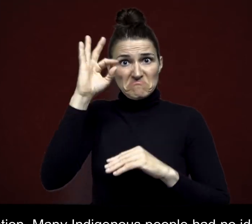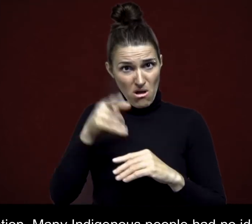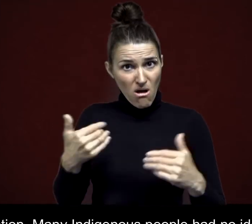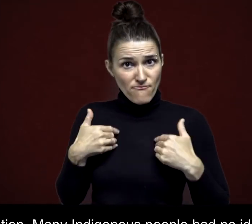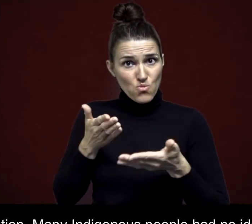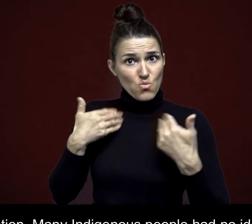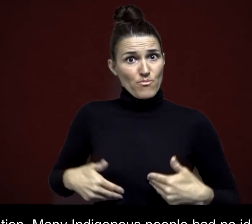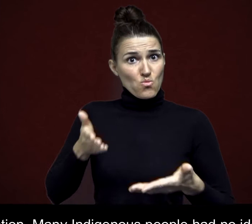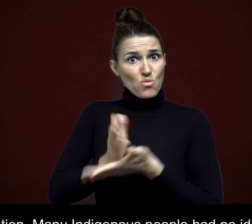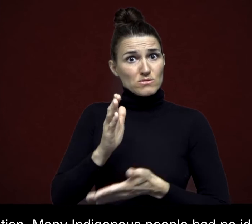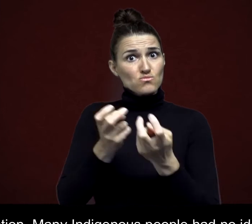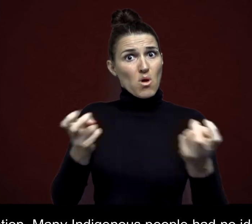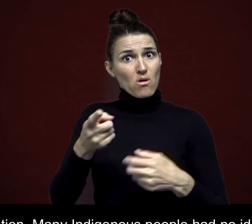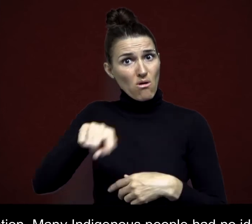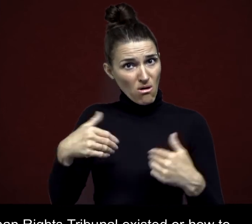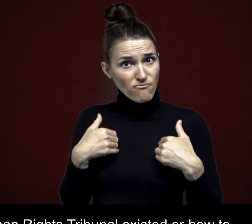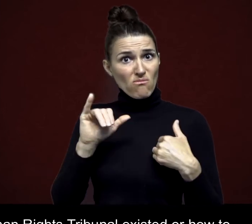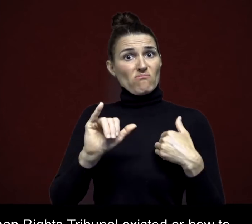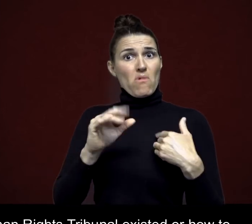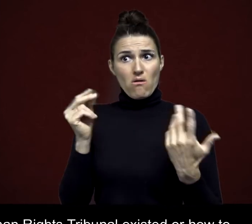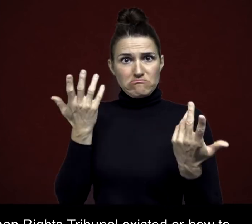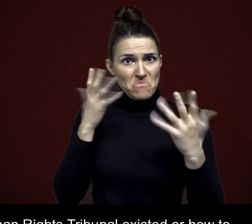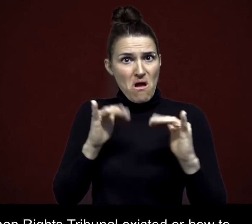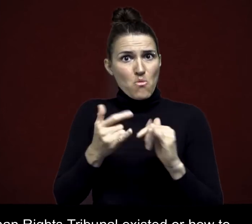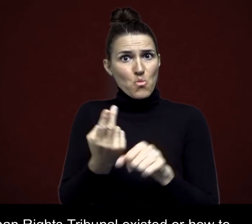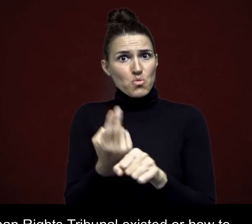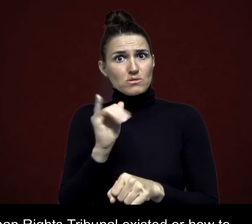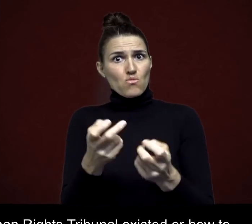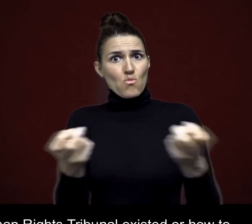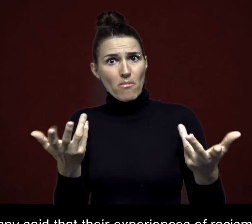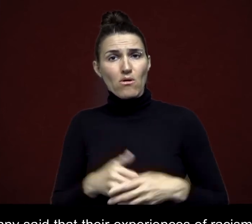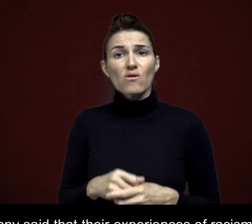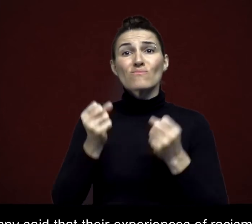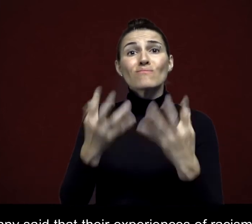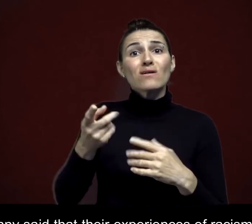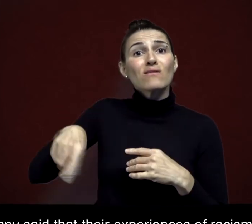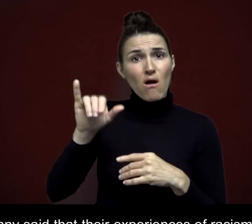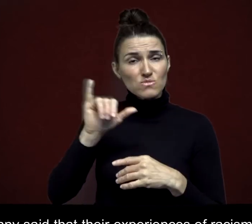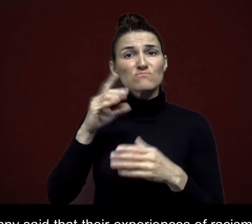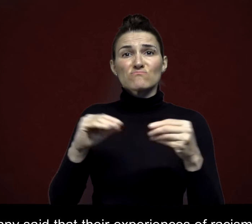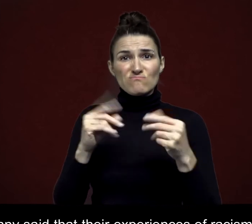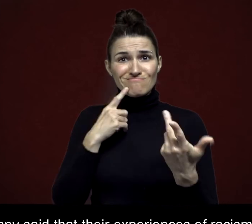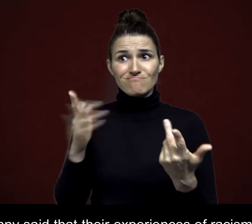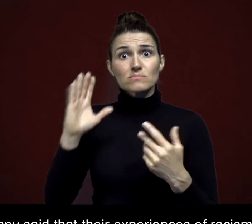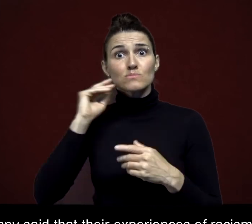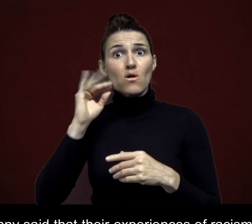Many Indigenous people had no idea that the Human Rights Tribunal existed or how to access it. Many said that their experiences of